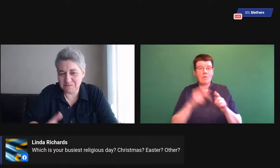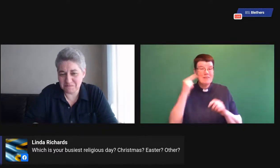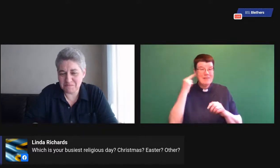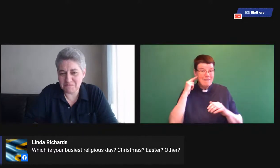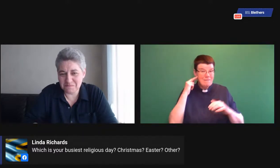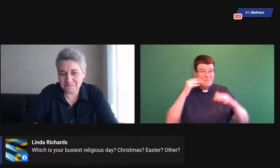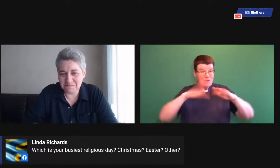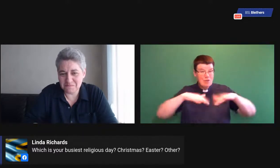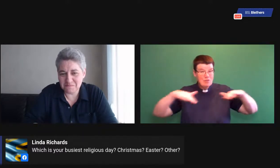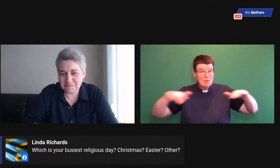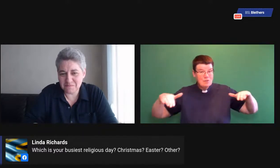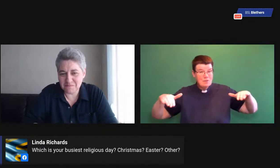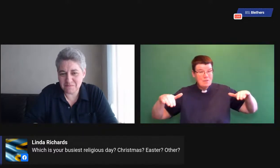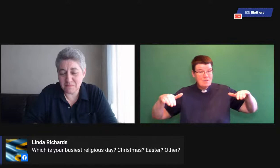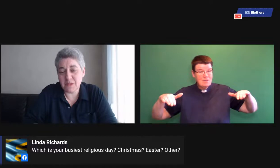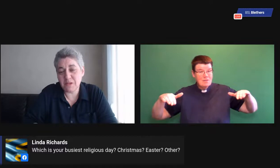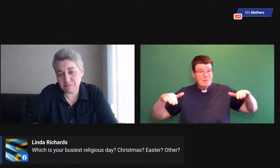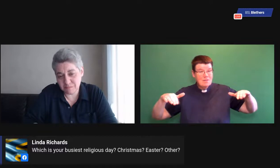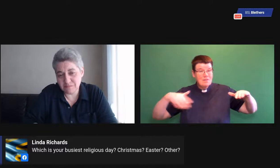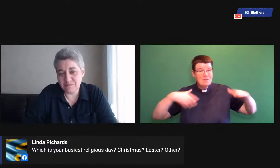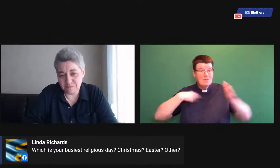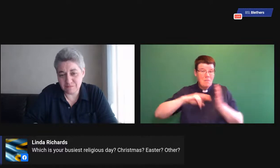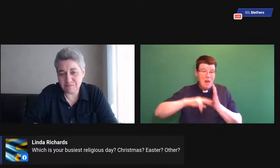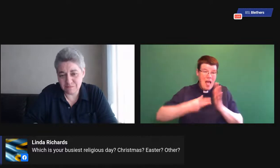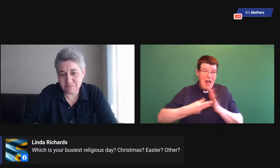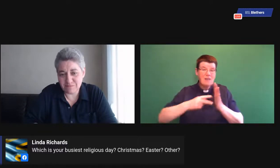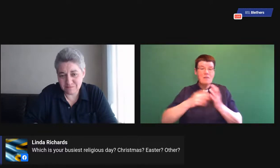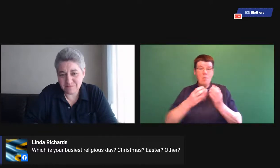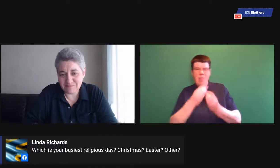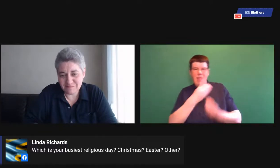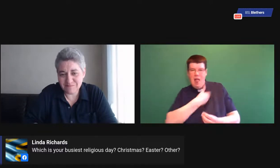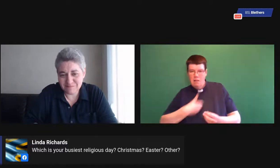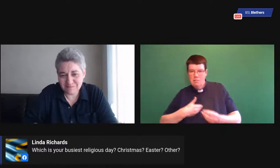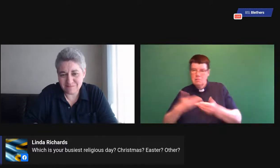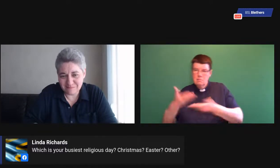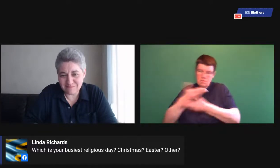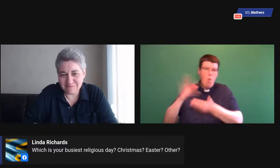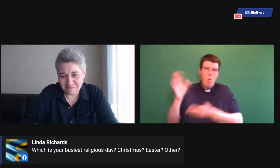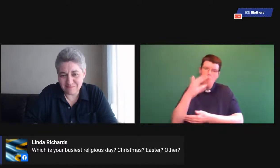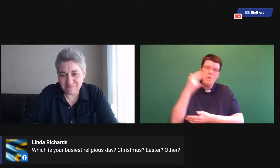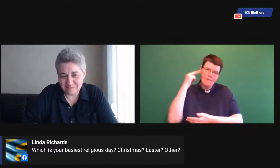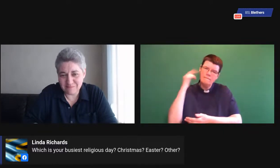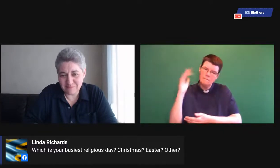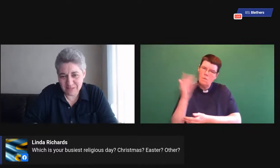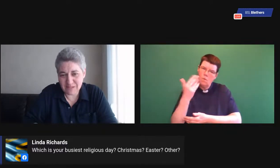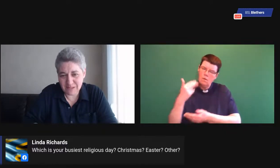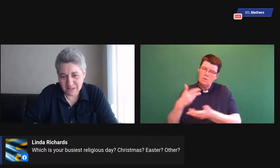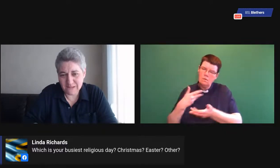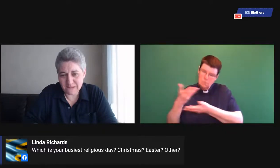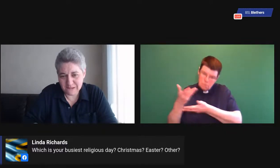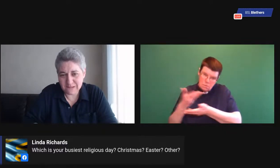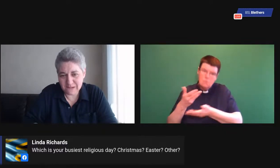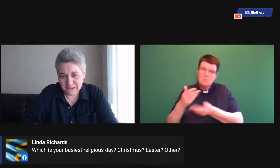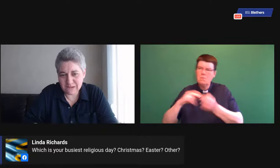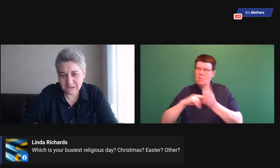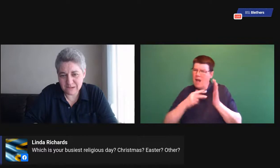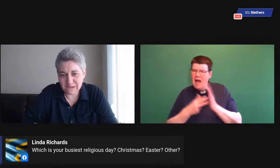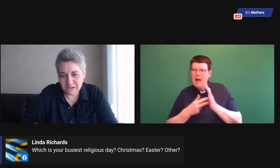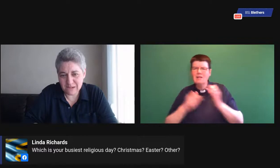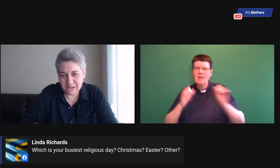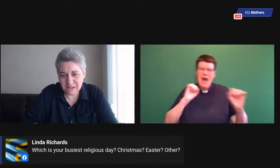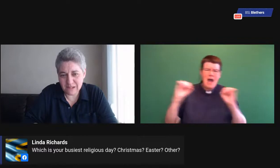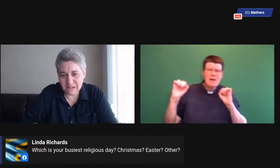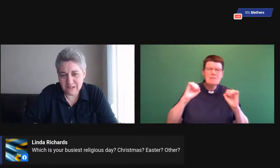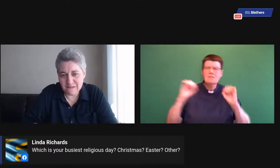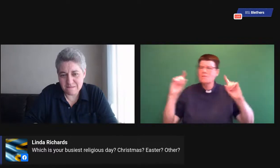bags to give out. But also, I like to give things for the deaf children. So I plan with the elders, and they're all obviously